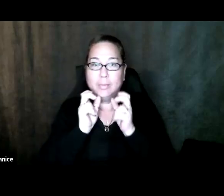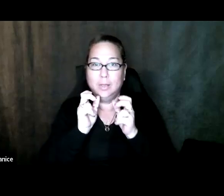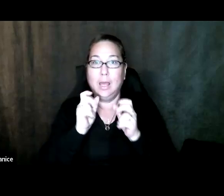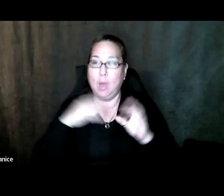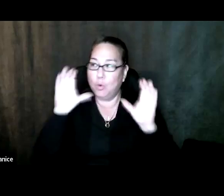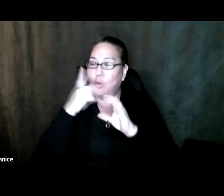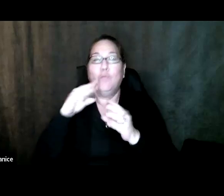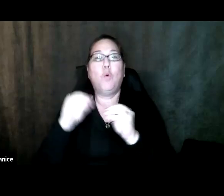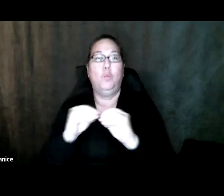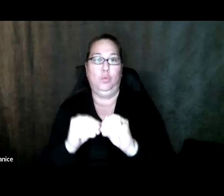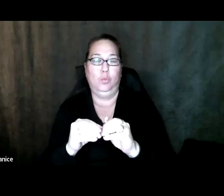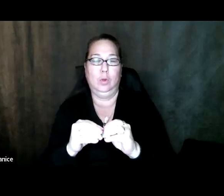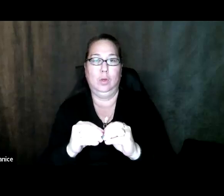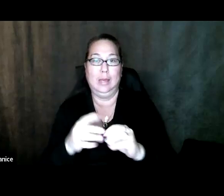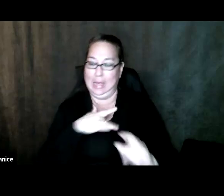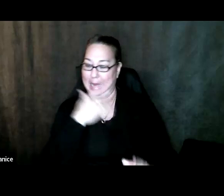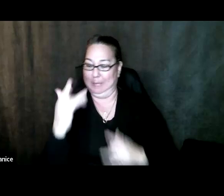excited to present this year's